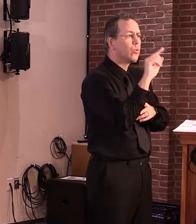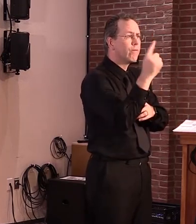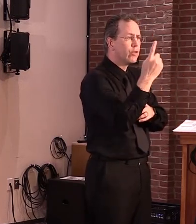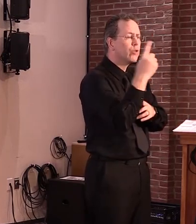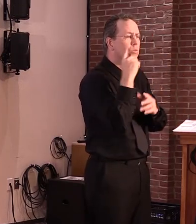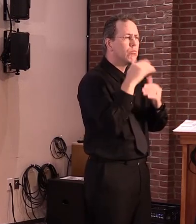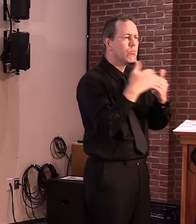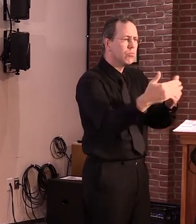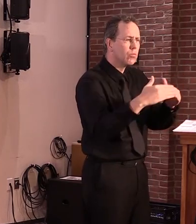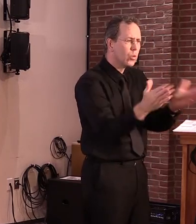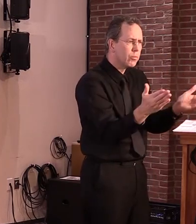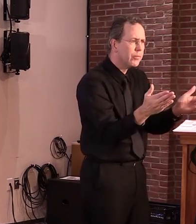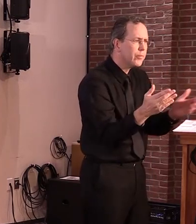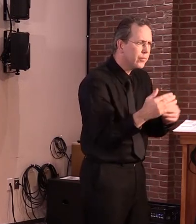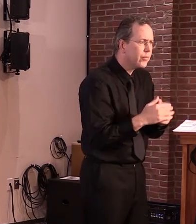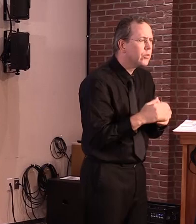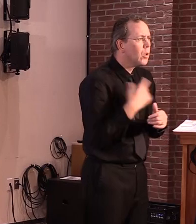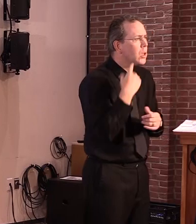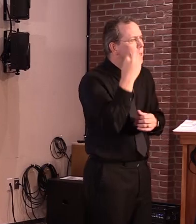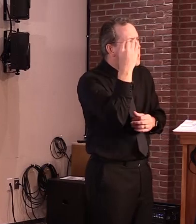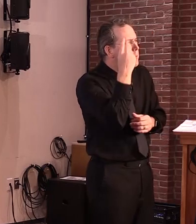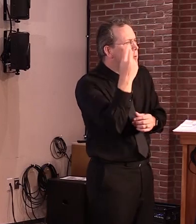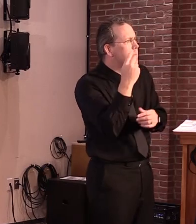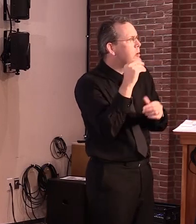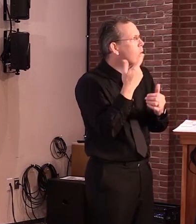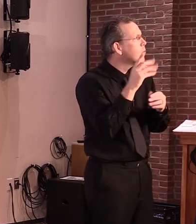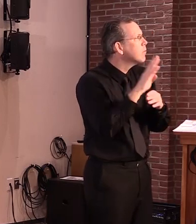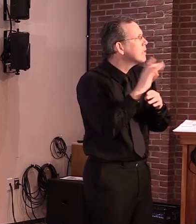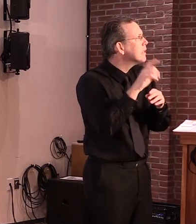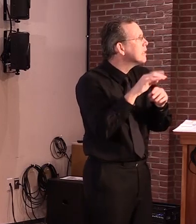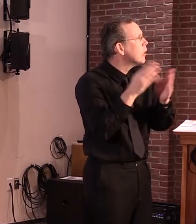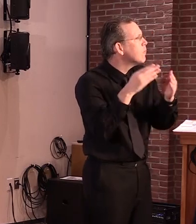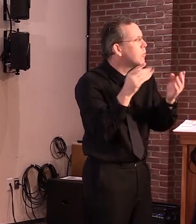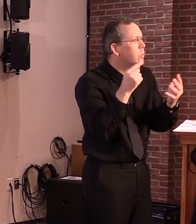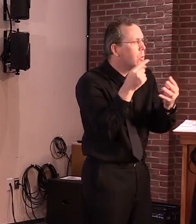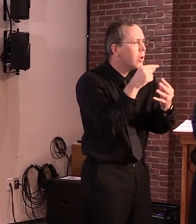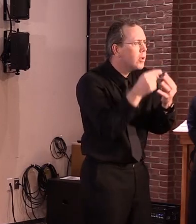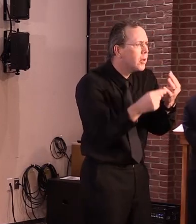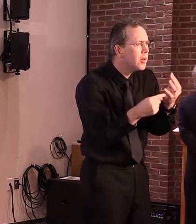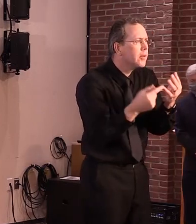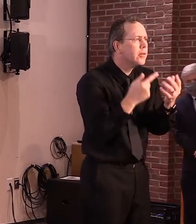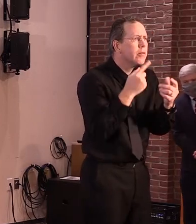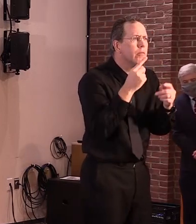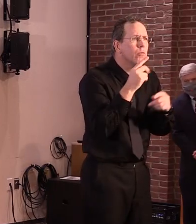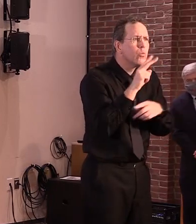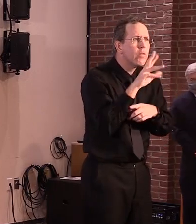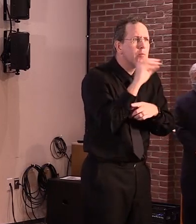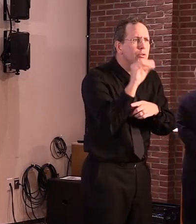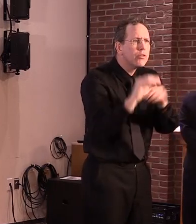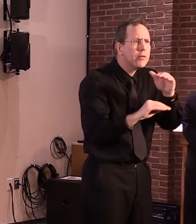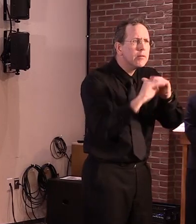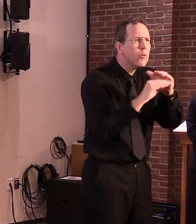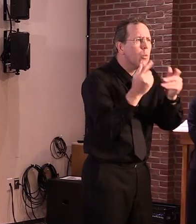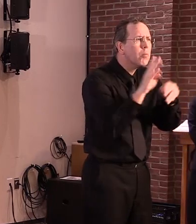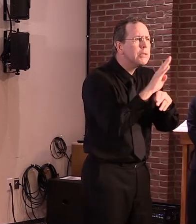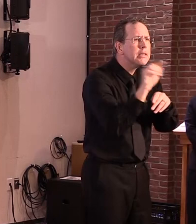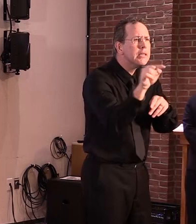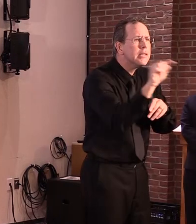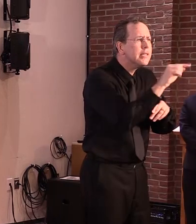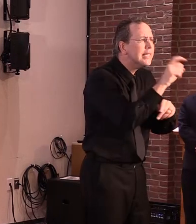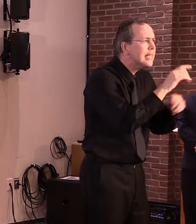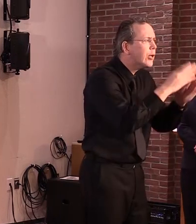it's lodging or otherwise. So we just want to put everybody on the same level playing field, and we